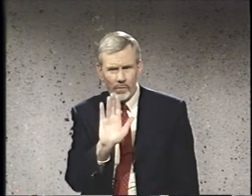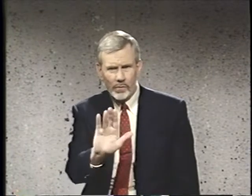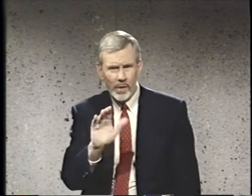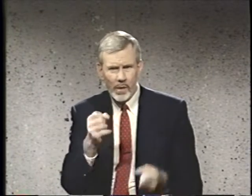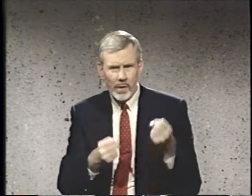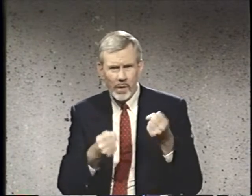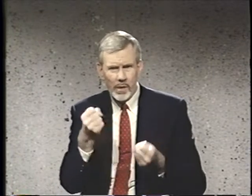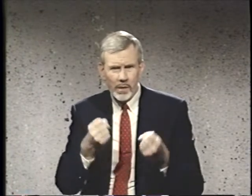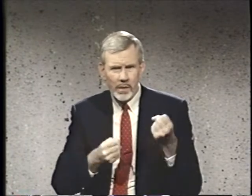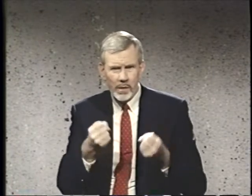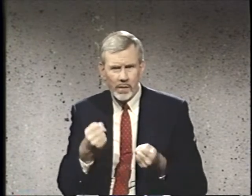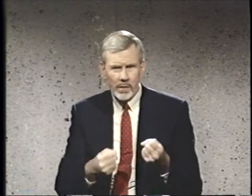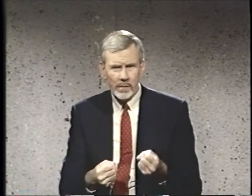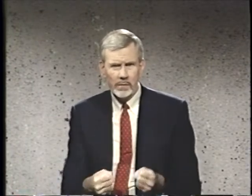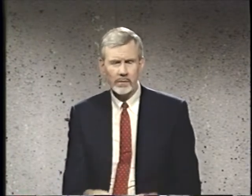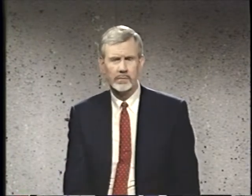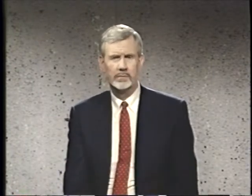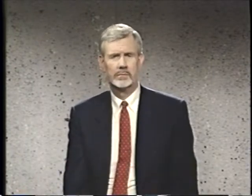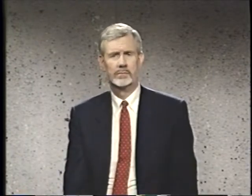Where is your car?